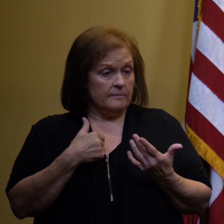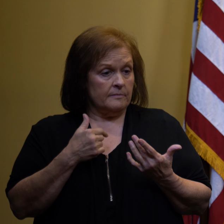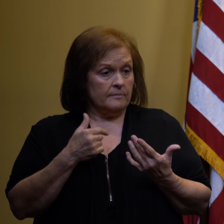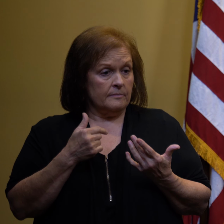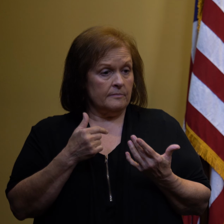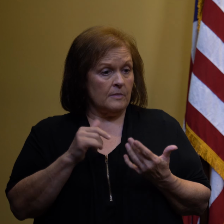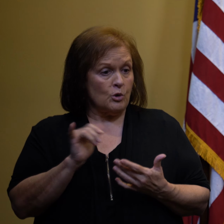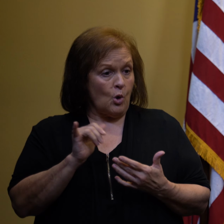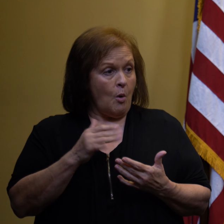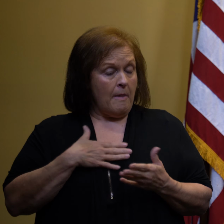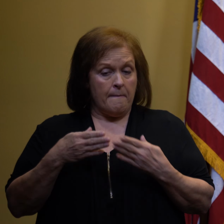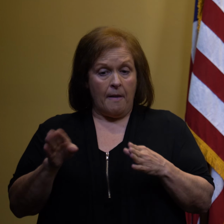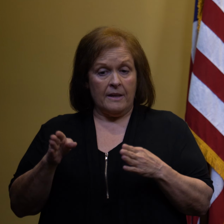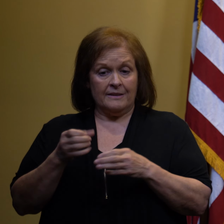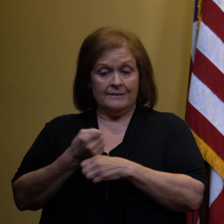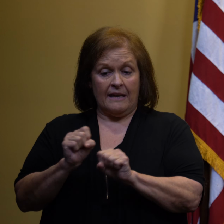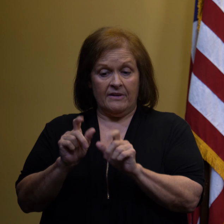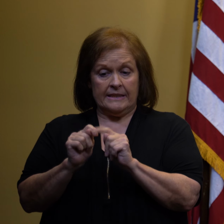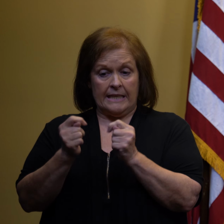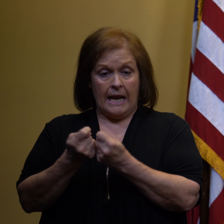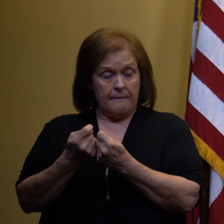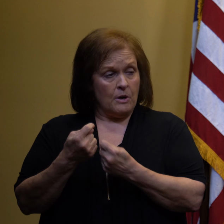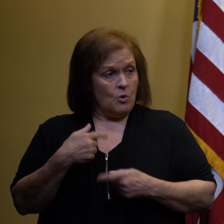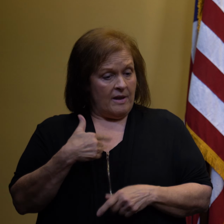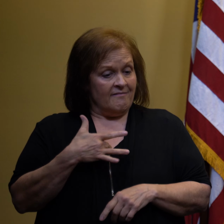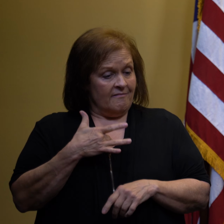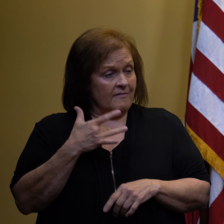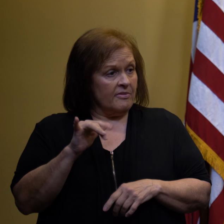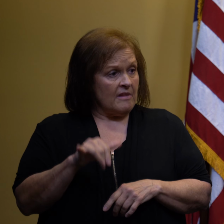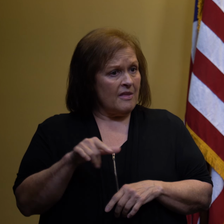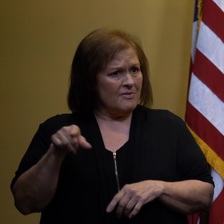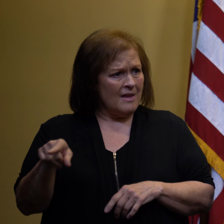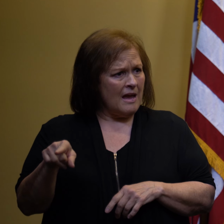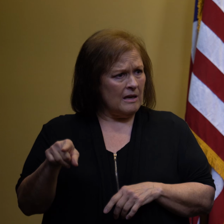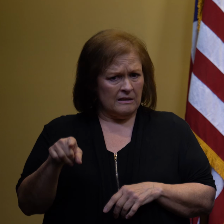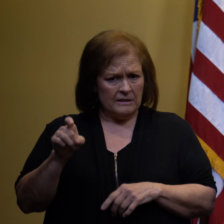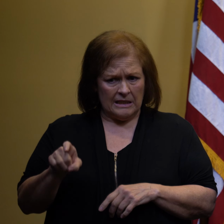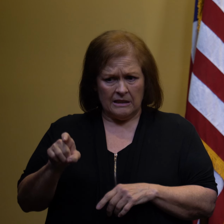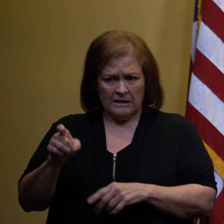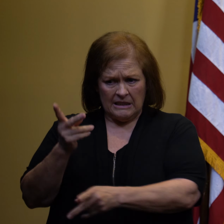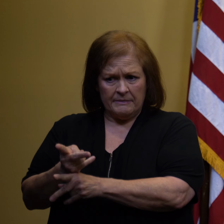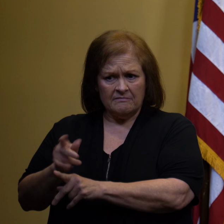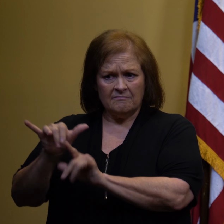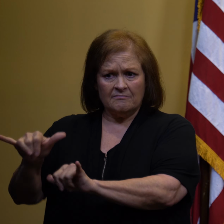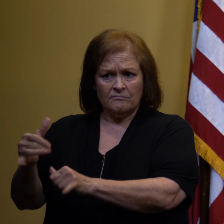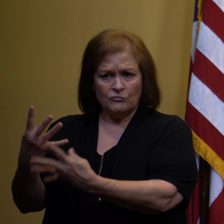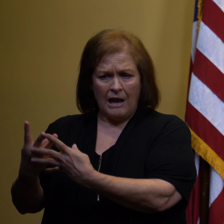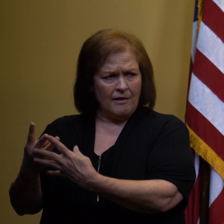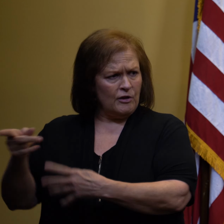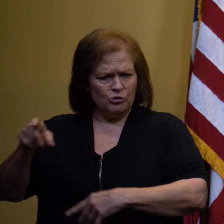as my public safety team, we believe that they need to be held, that they do not need to